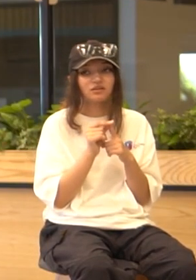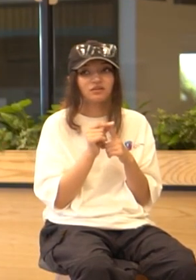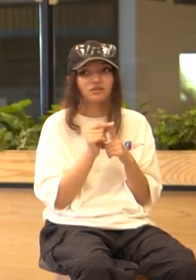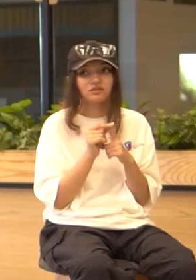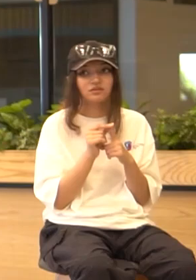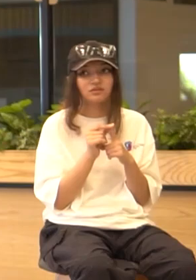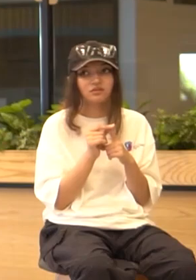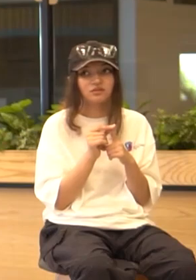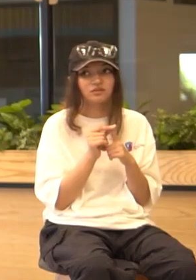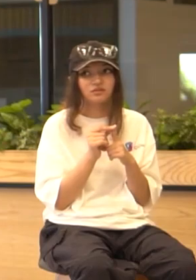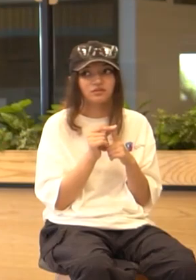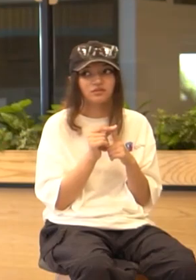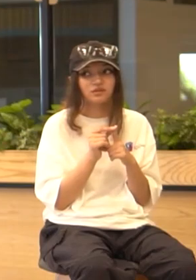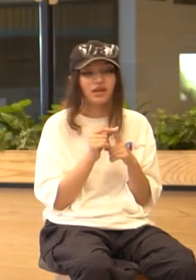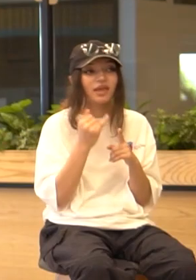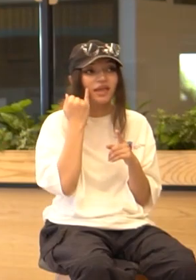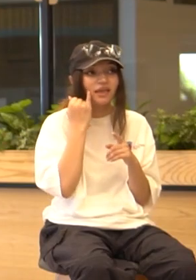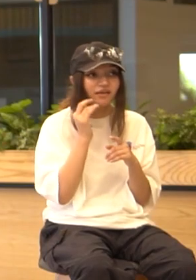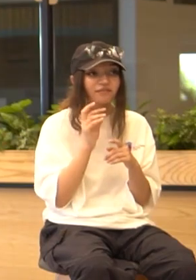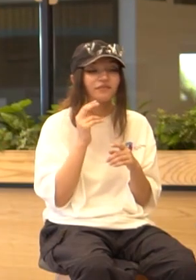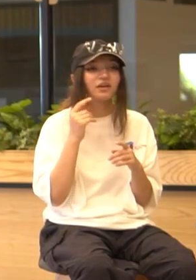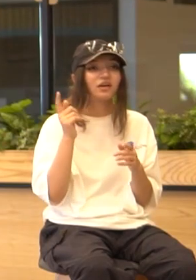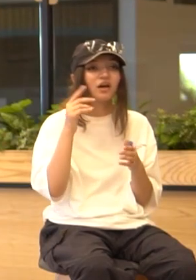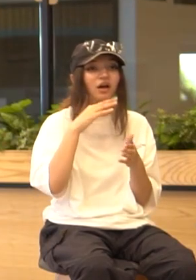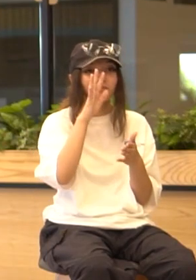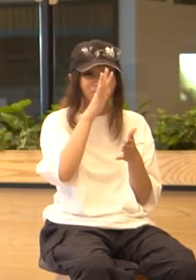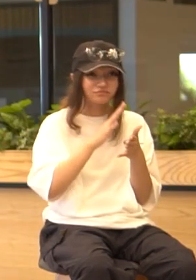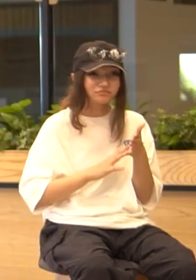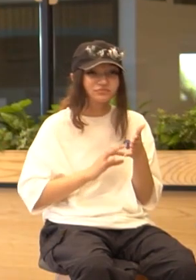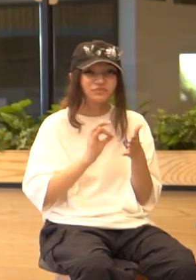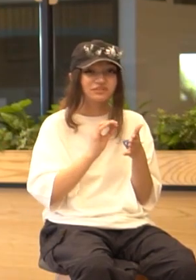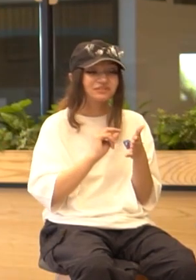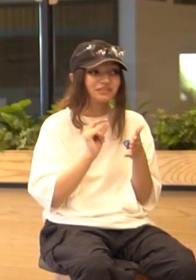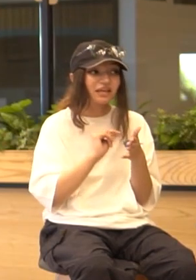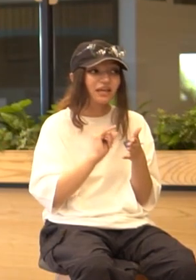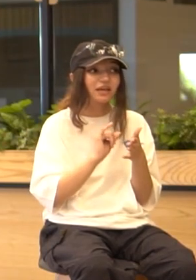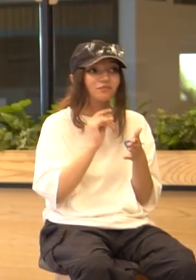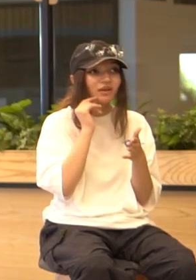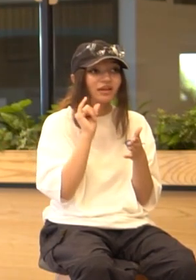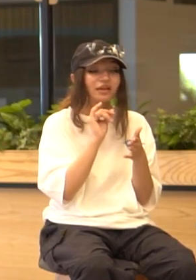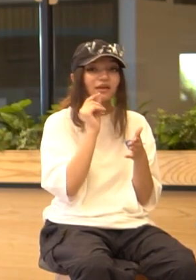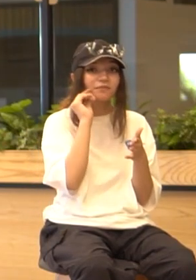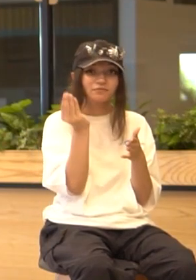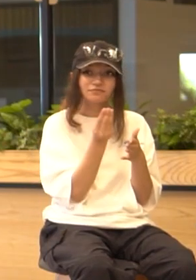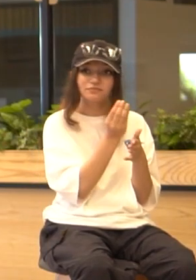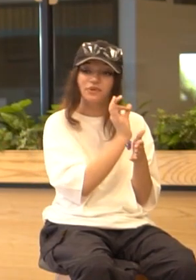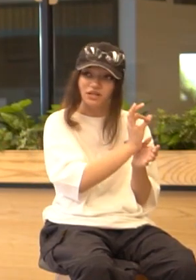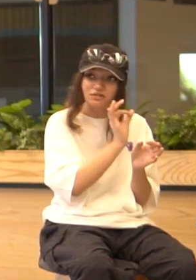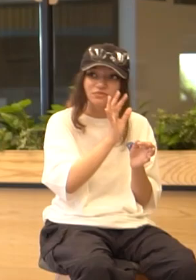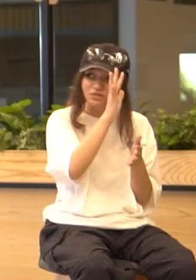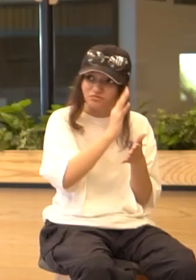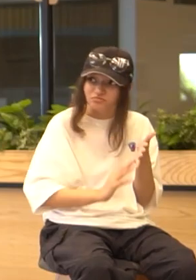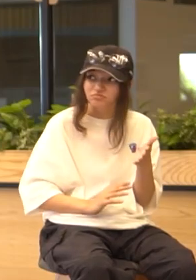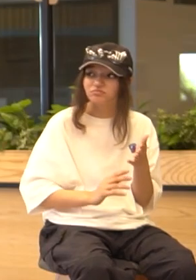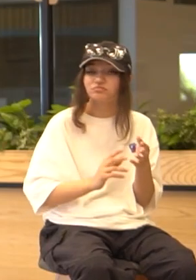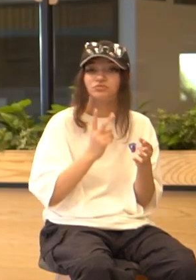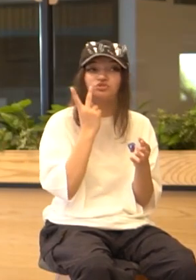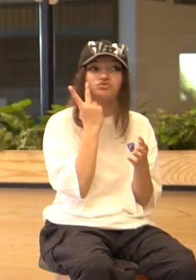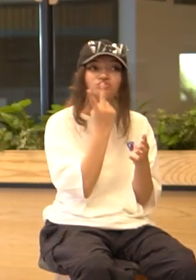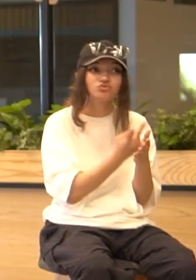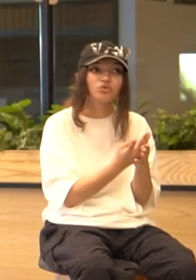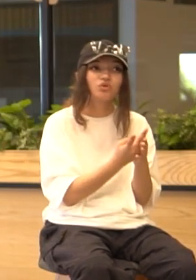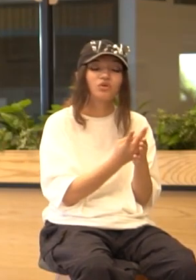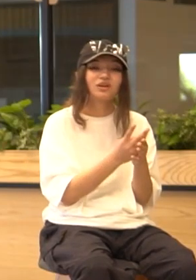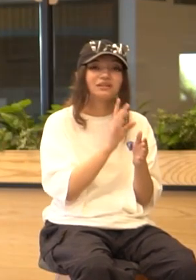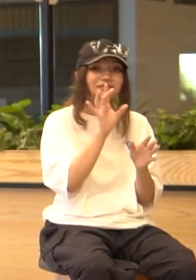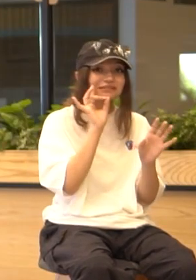is in Nasli, it won't stand out, which is the problem that I noticed with the signboard. Because one of them were in the same two fonts, it was hard to sort of